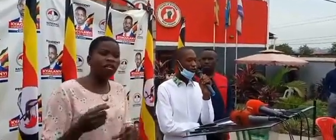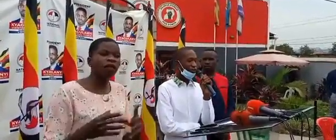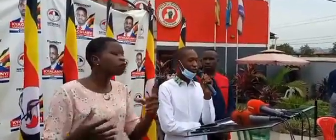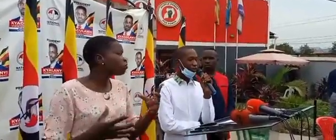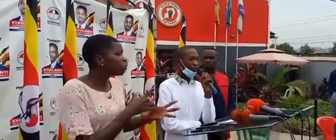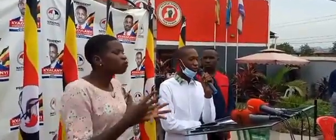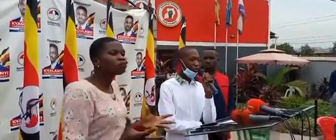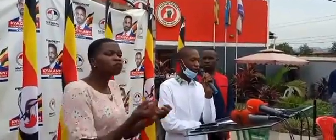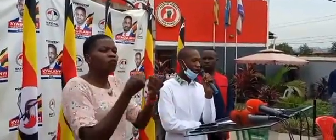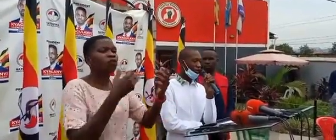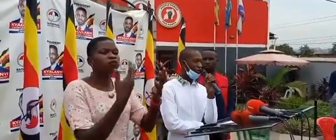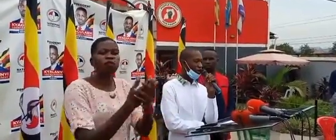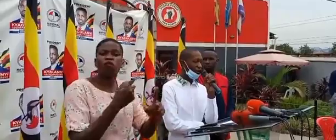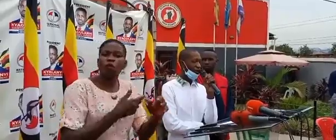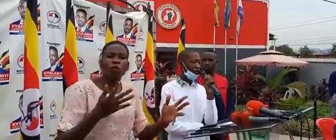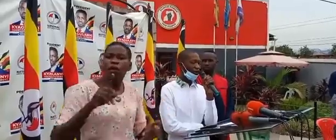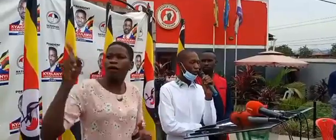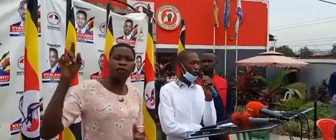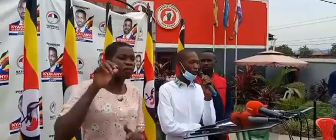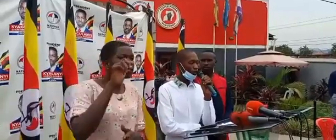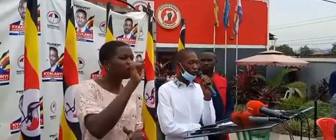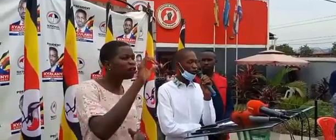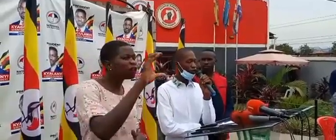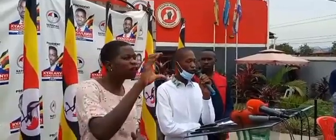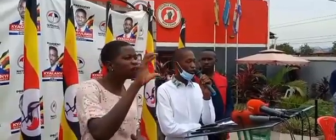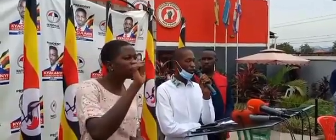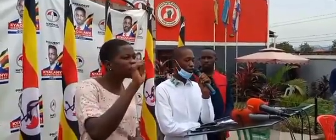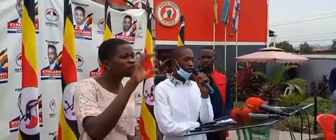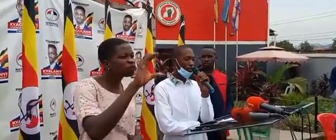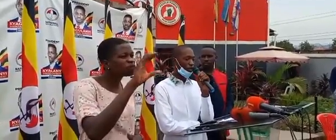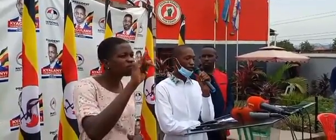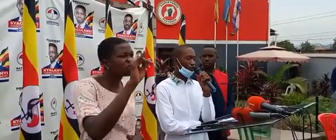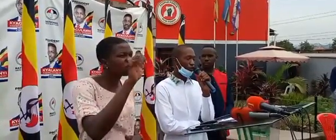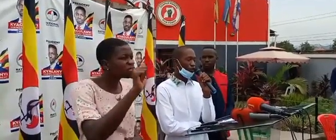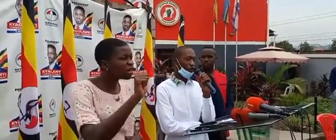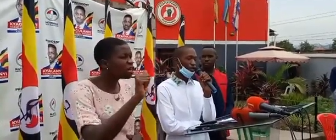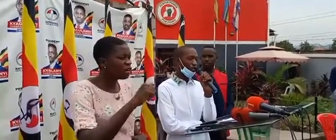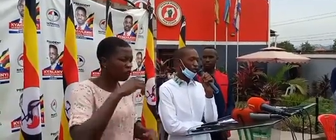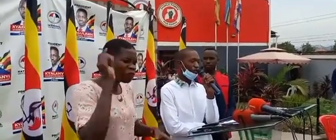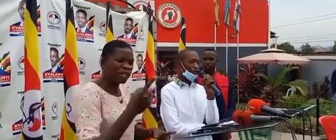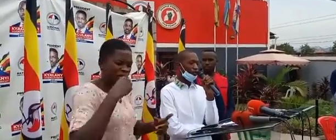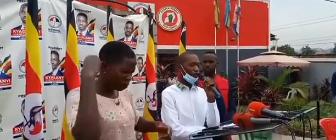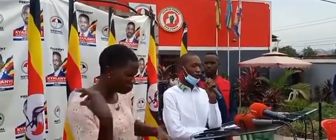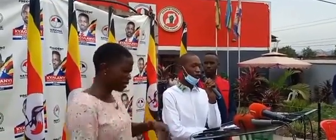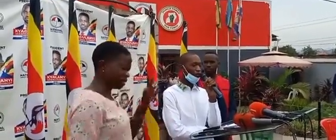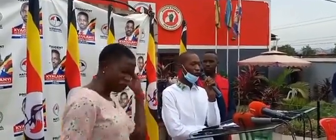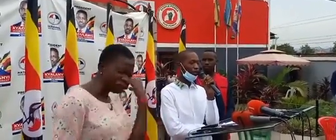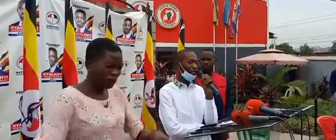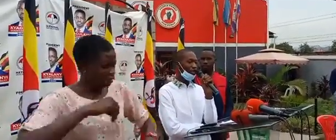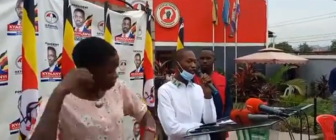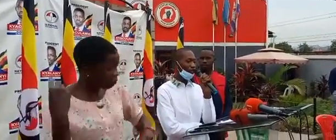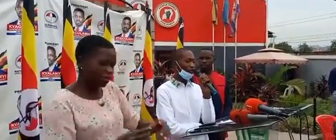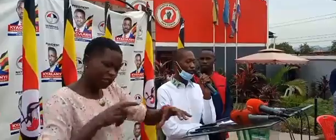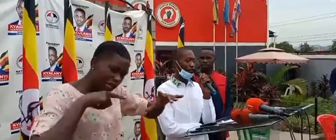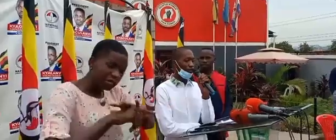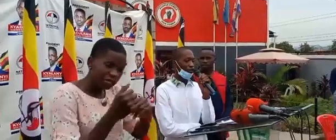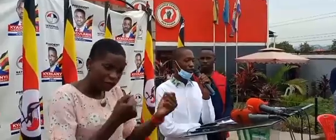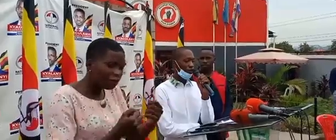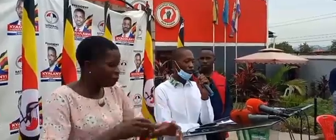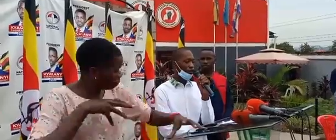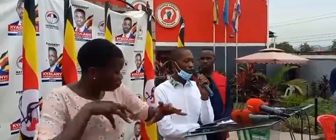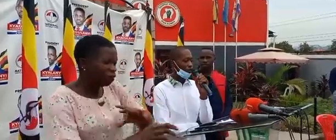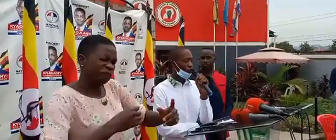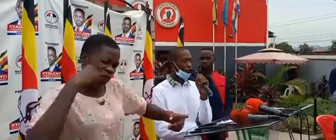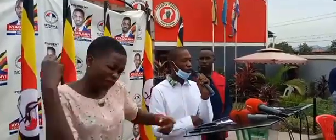akashia ne bankuba kubaera basooka kunkubirao nga tebannantekako mpimu era twayingira mu mmotoka bankubira ddala nnyo